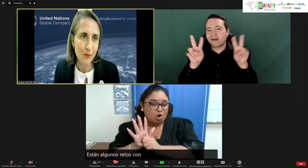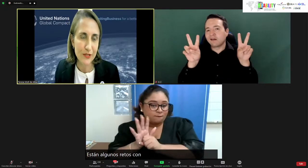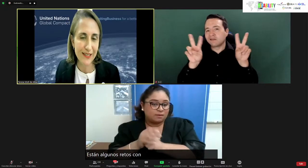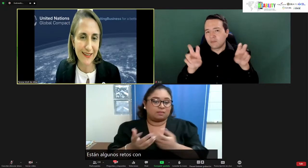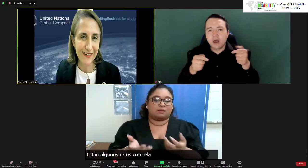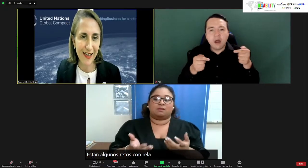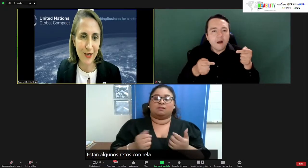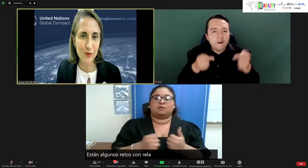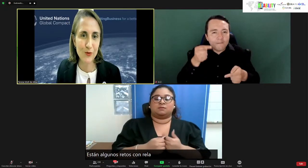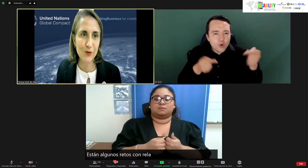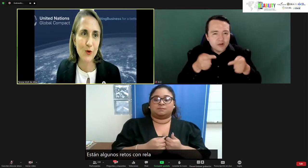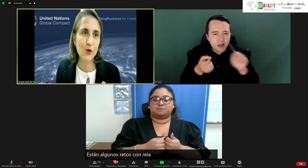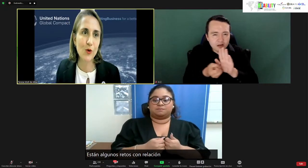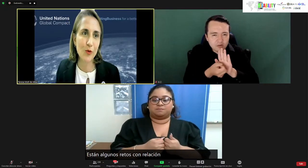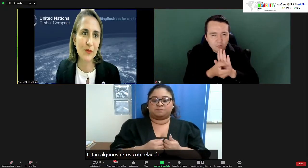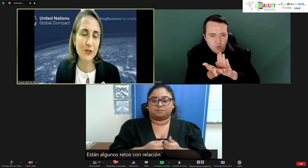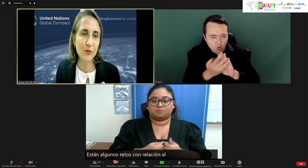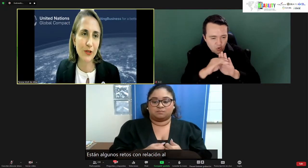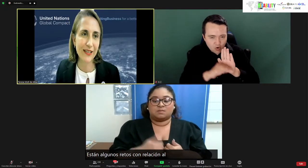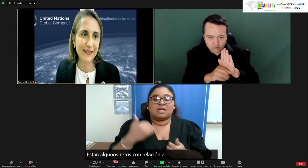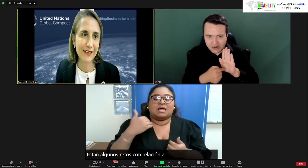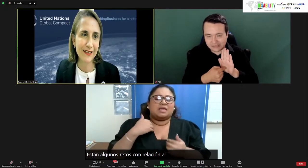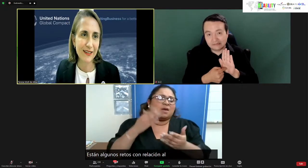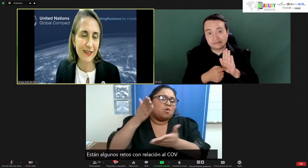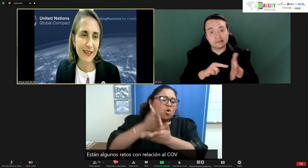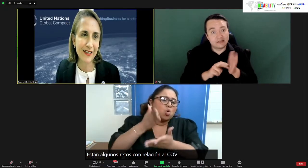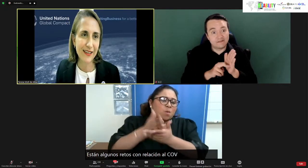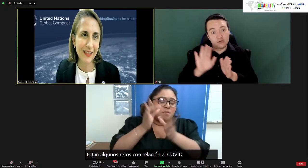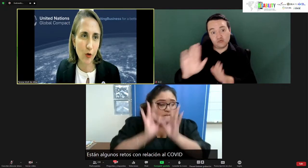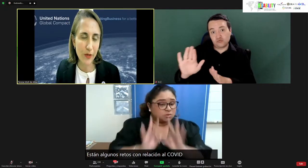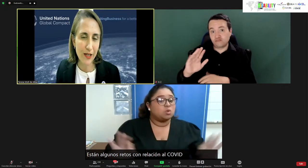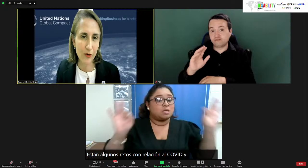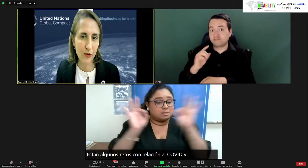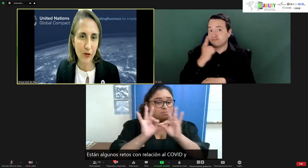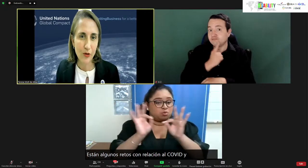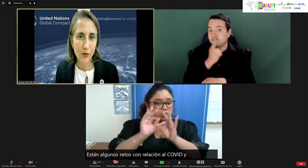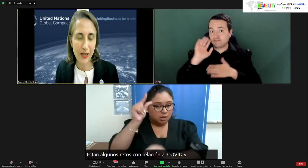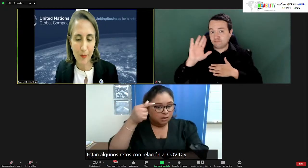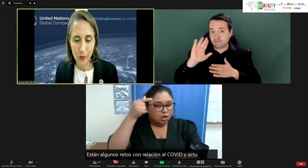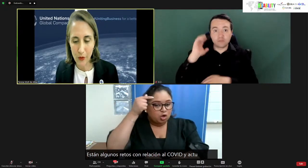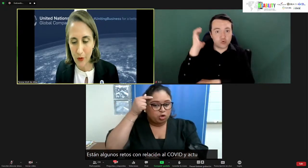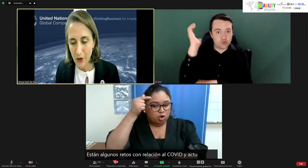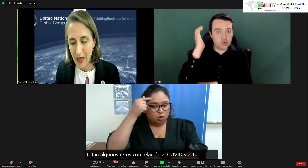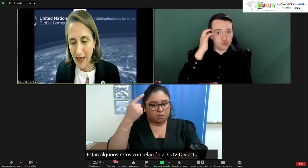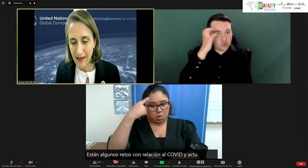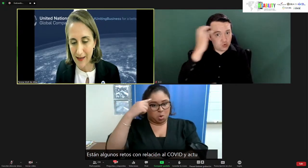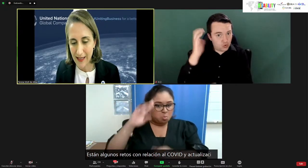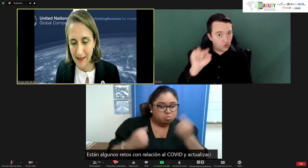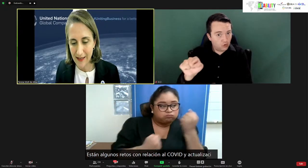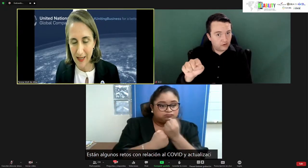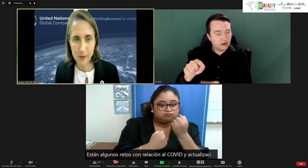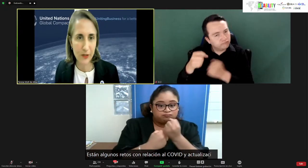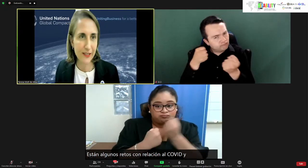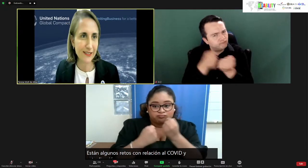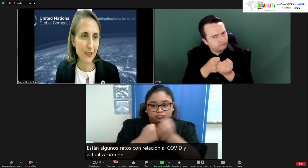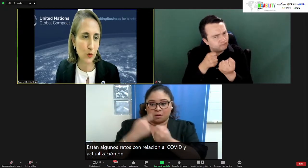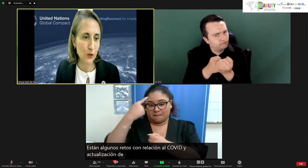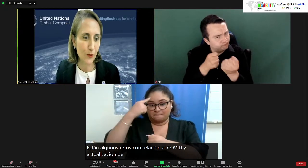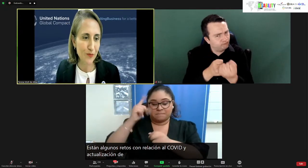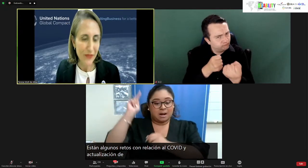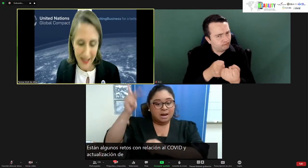update of public policies but there is important commitment of the government